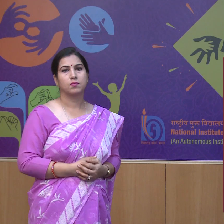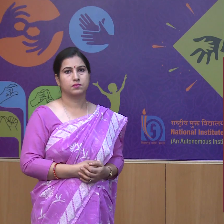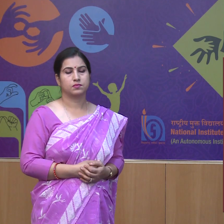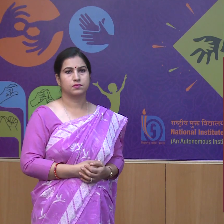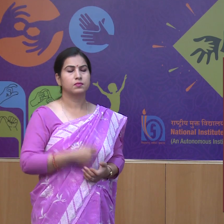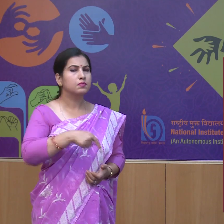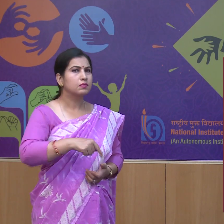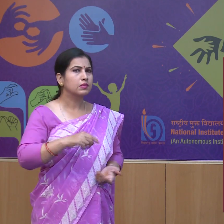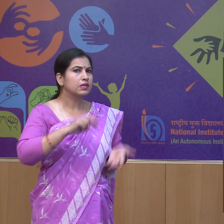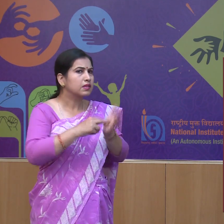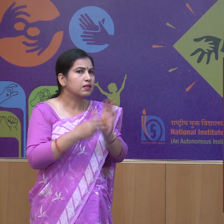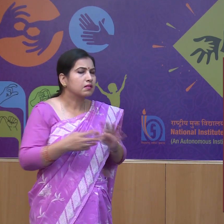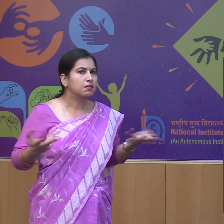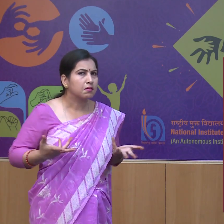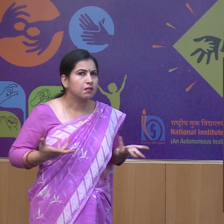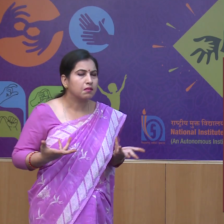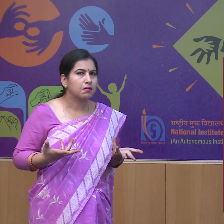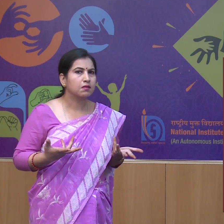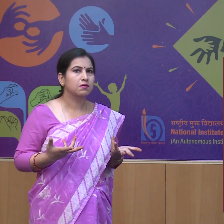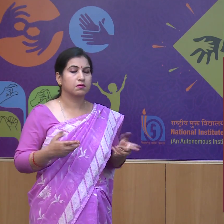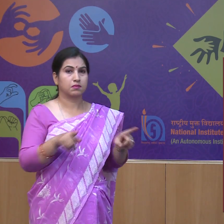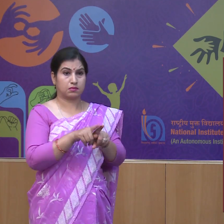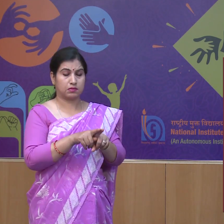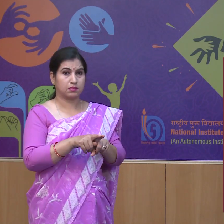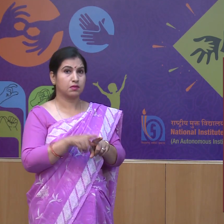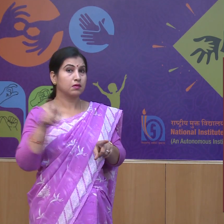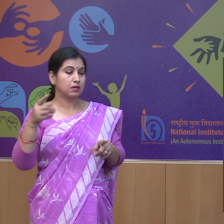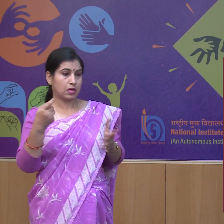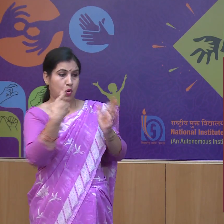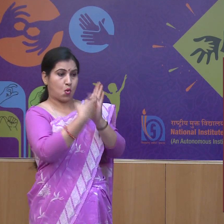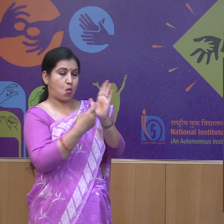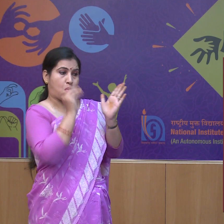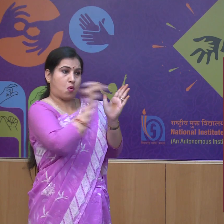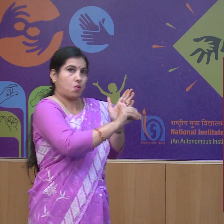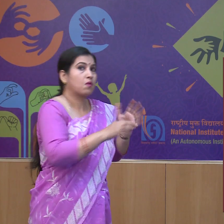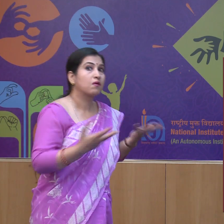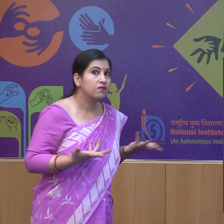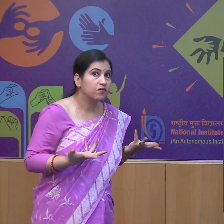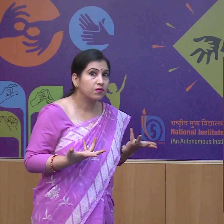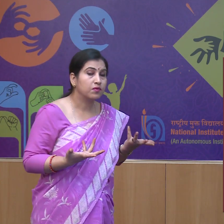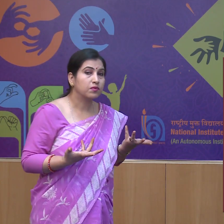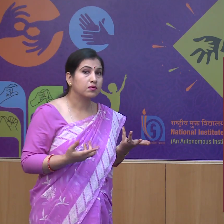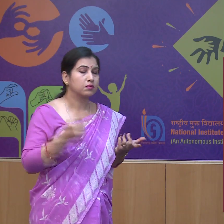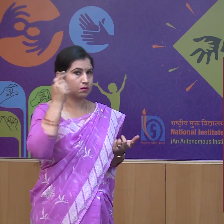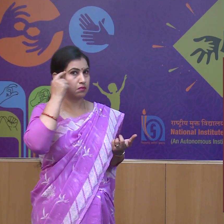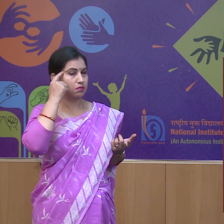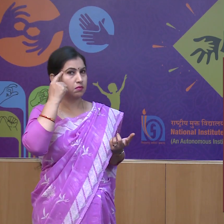The main reason behind the introduction of this policy was